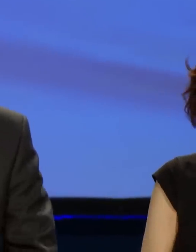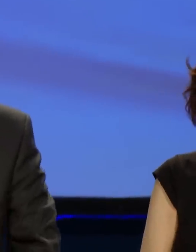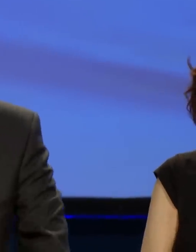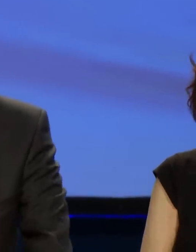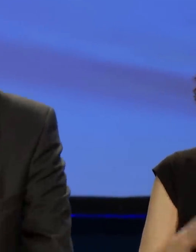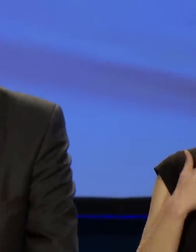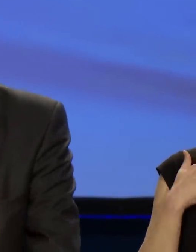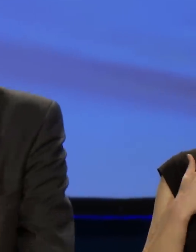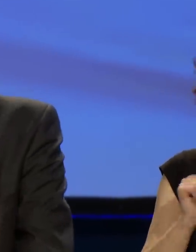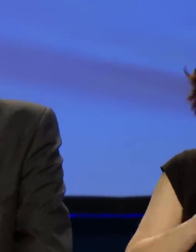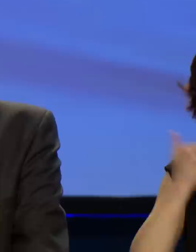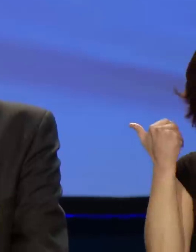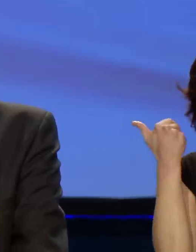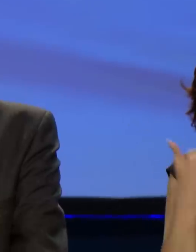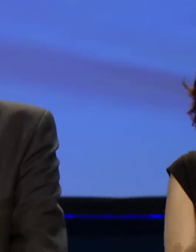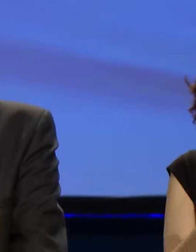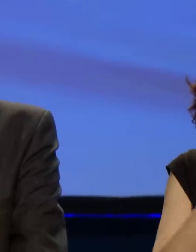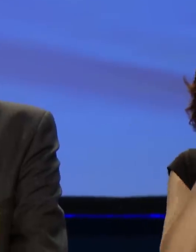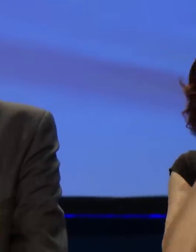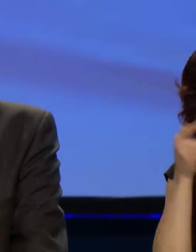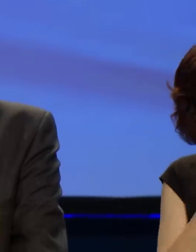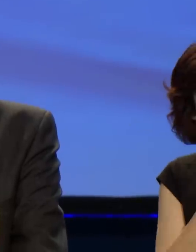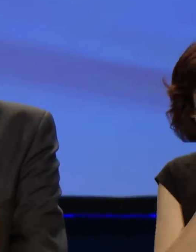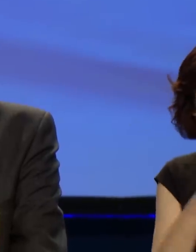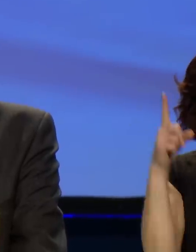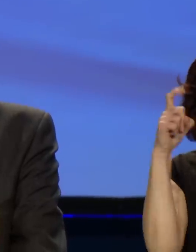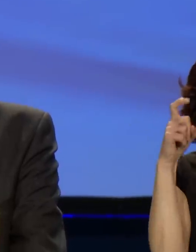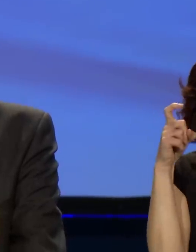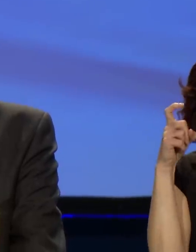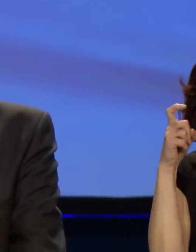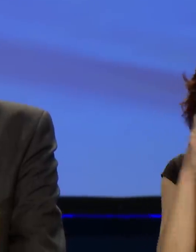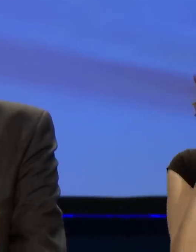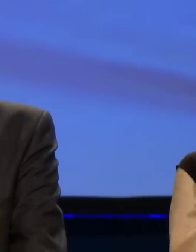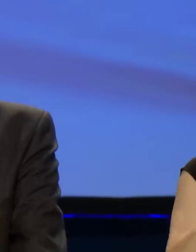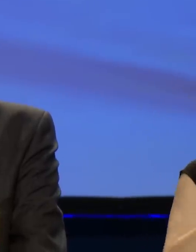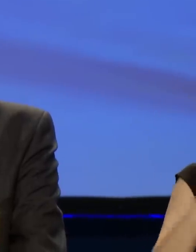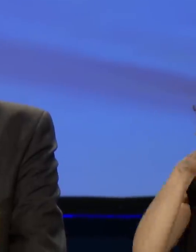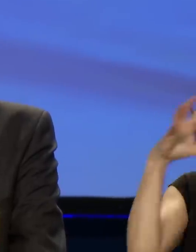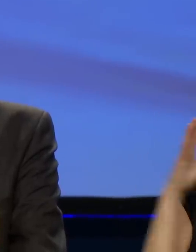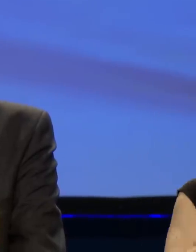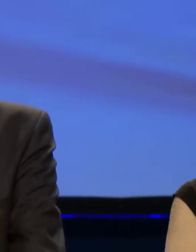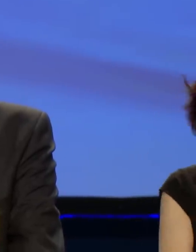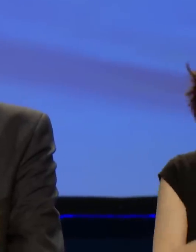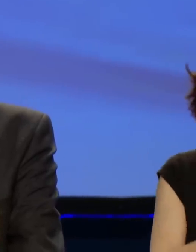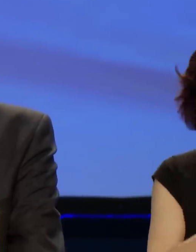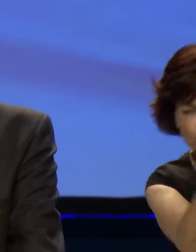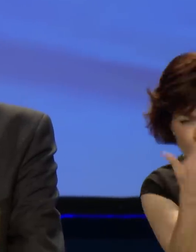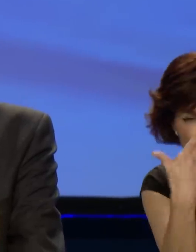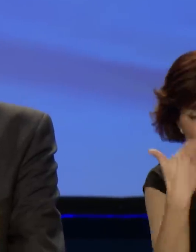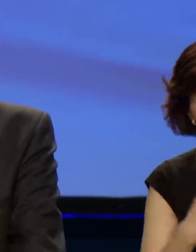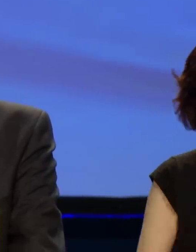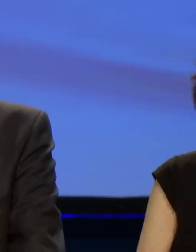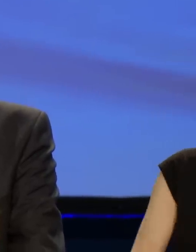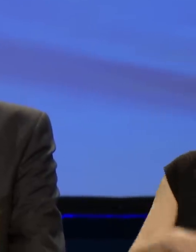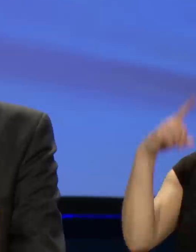As we move to leave, I notice a photographer hiding in the bushes. I beckon her out and pose for a